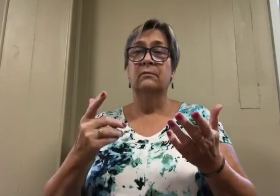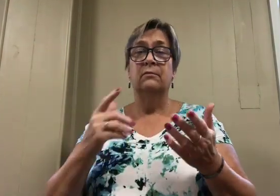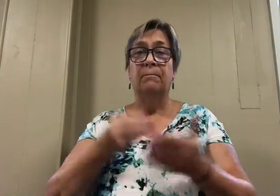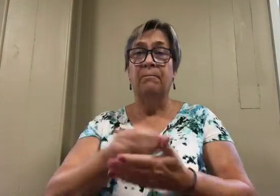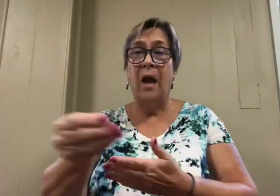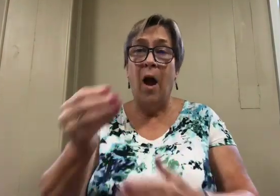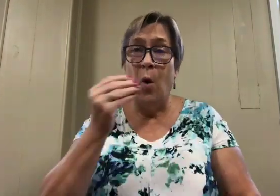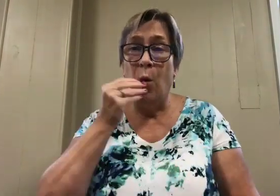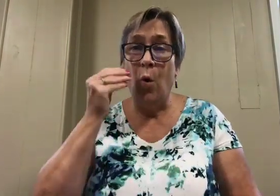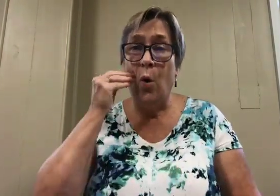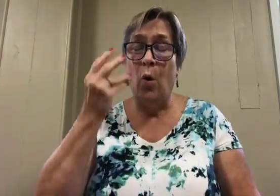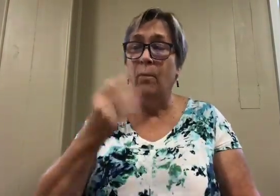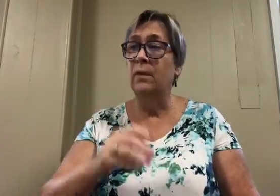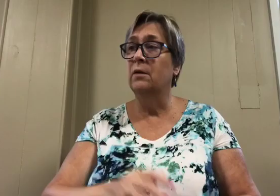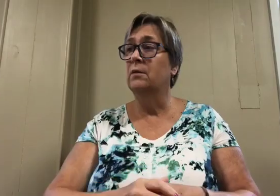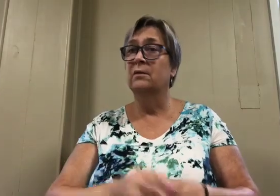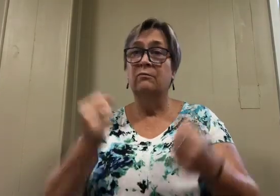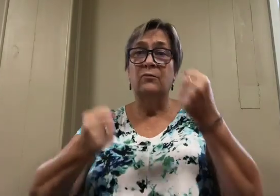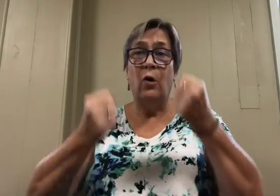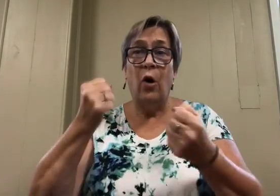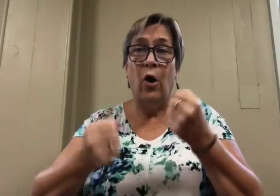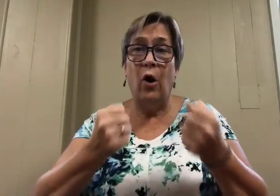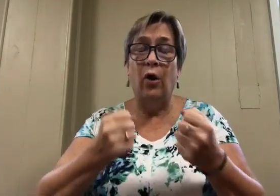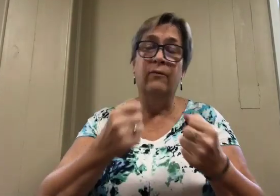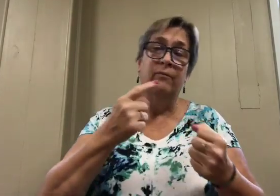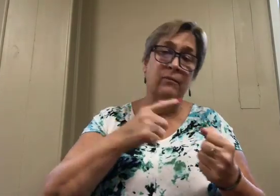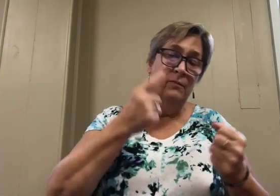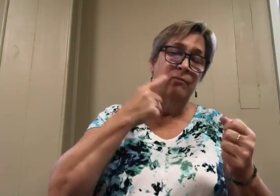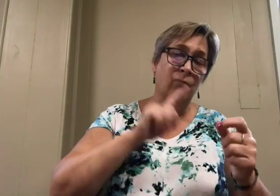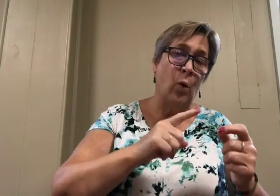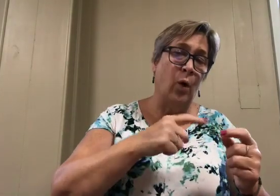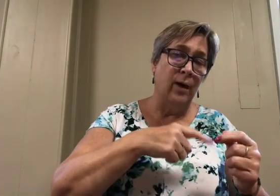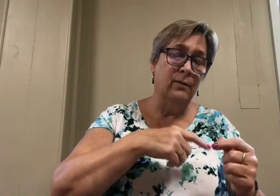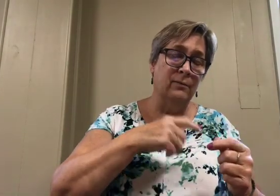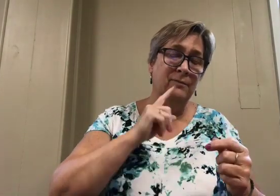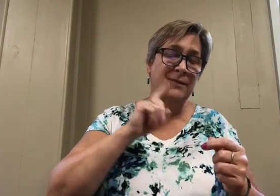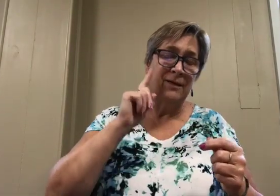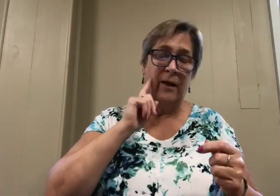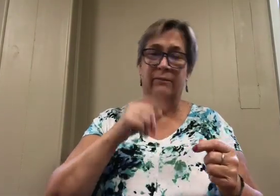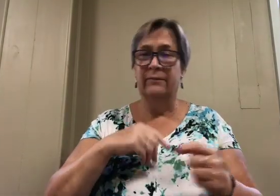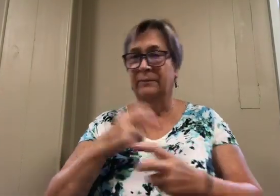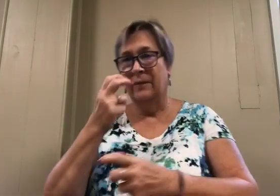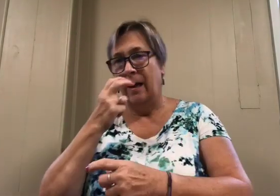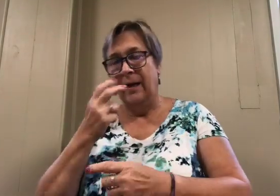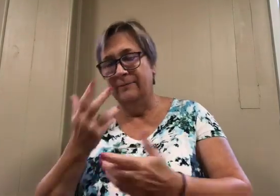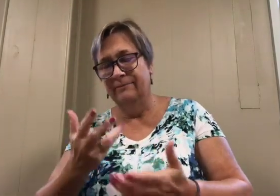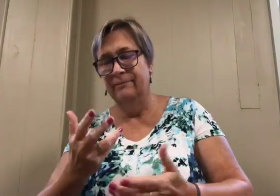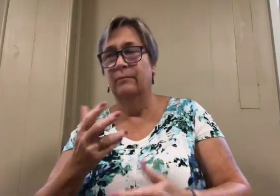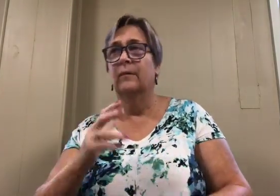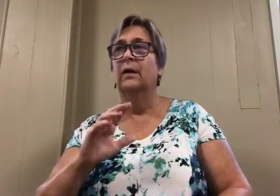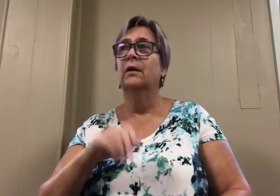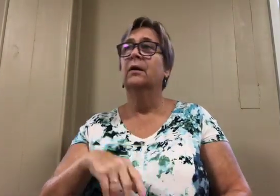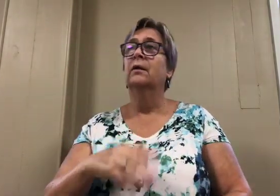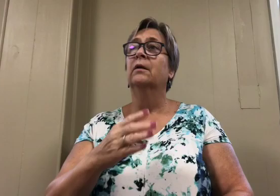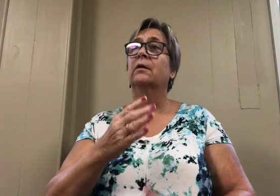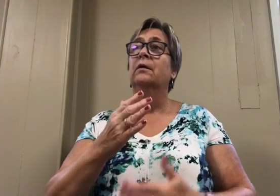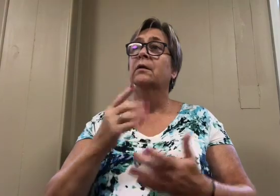traveling independently, buying a home independently, driving a car for deaf people, not for a blind